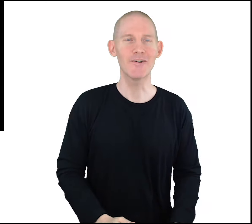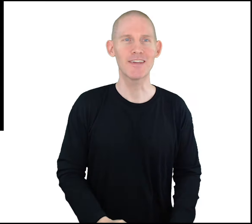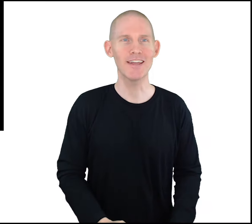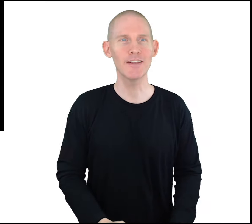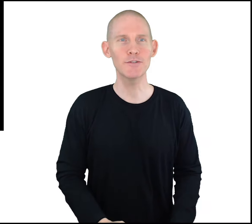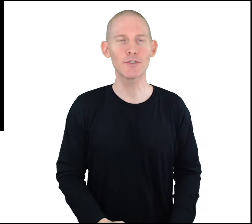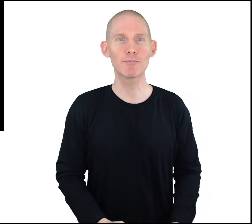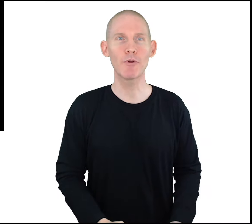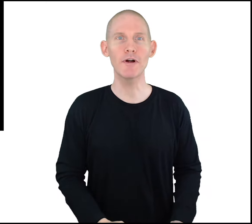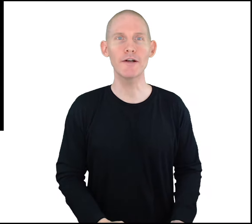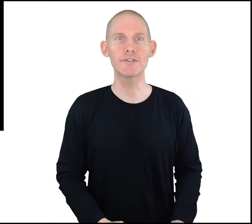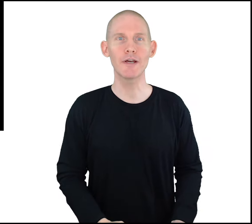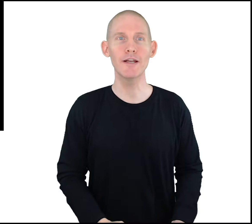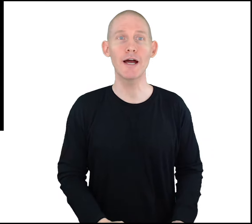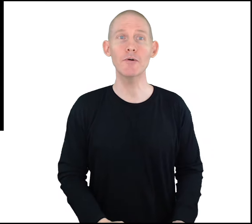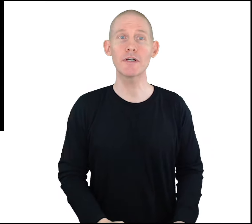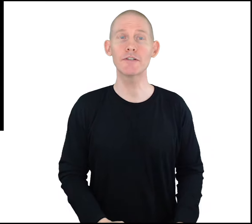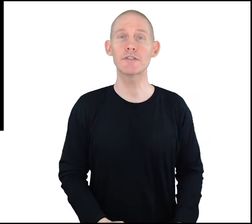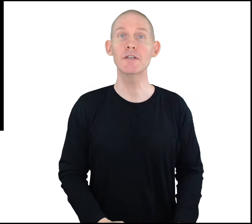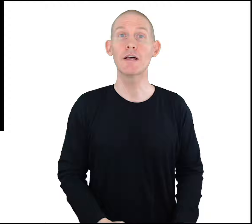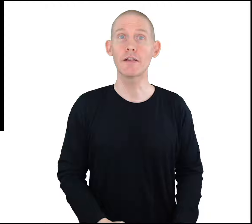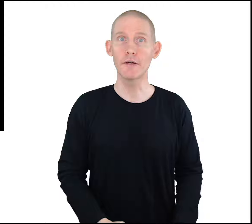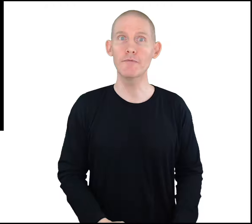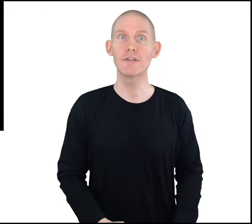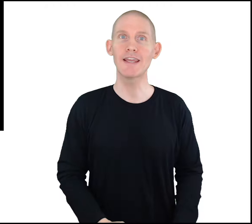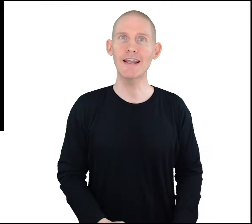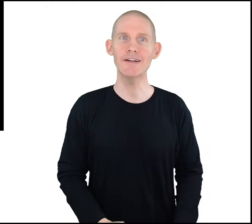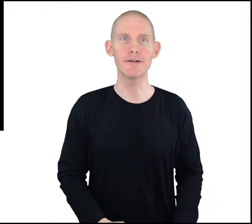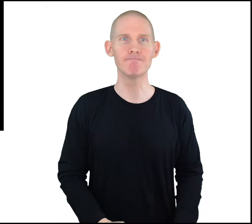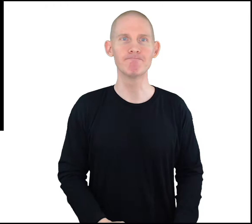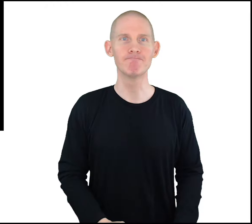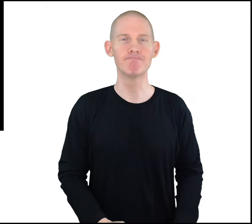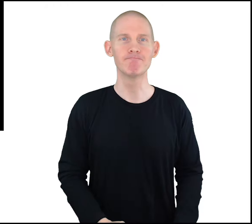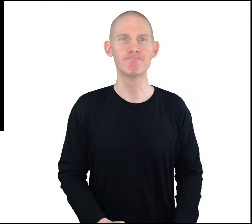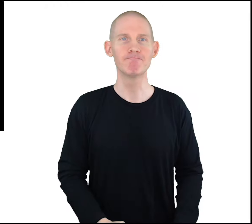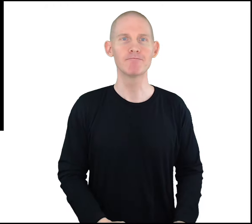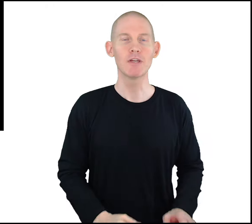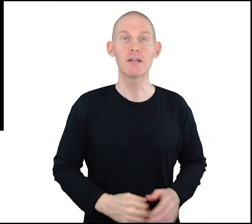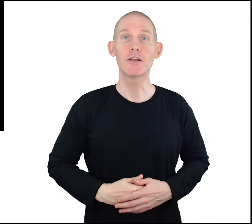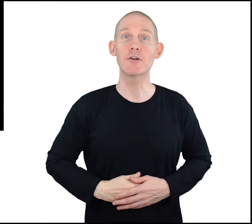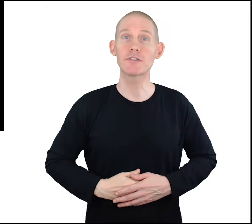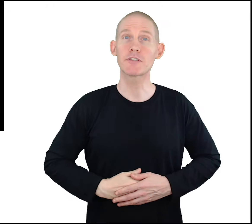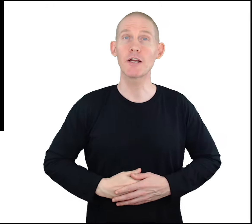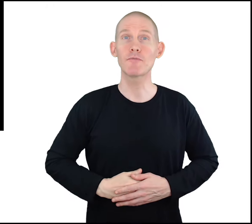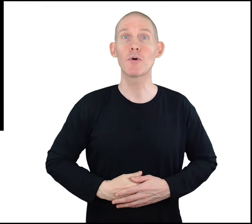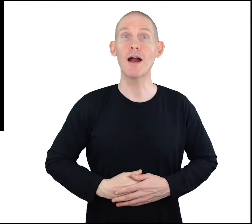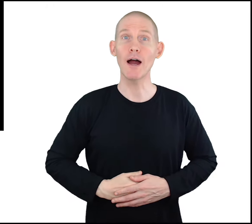Okay, let's explore how to sign our cousin live Canada. Here is a sign for our.